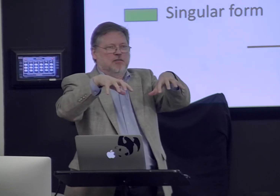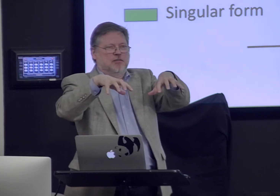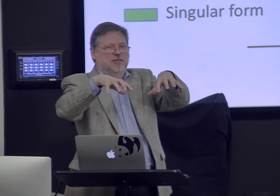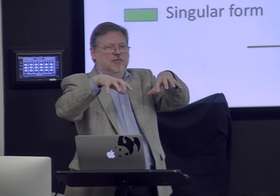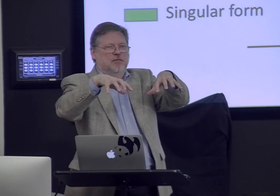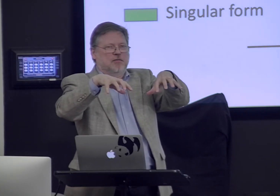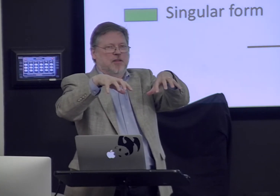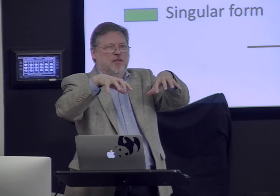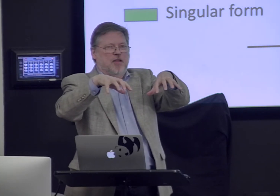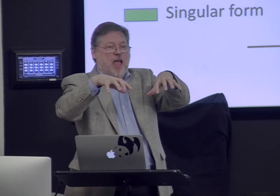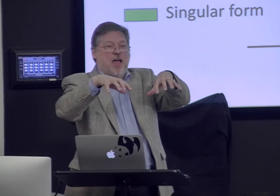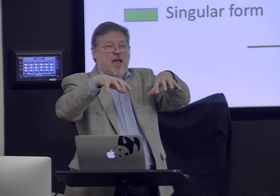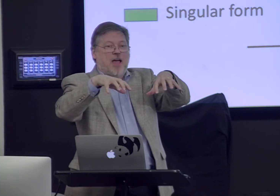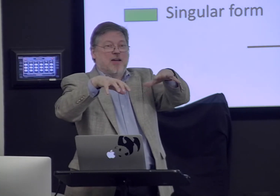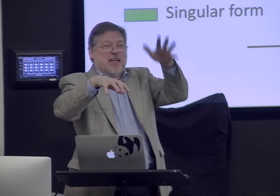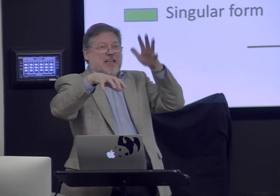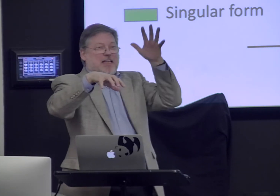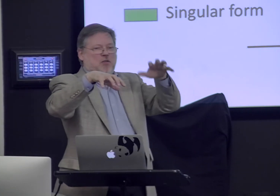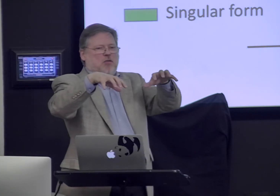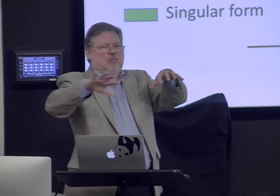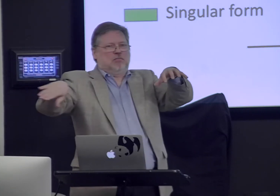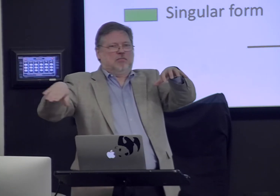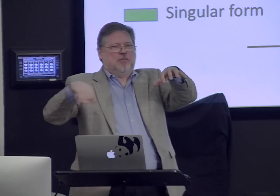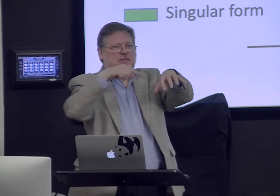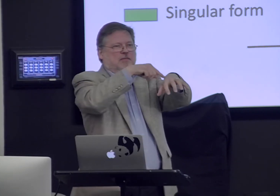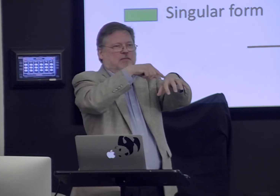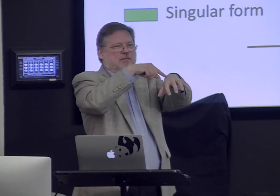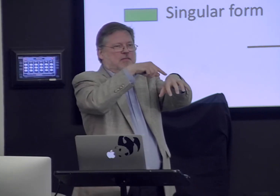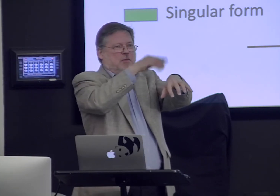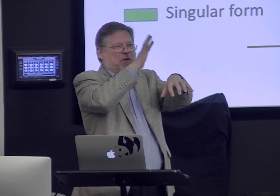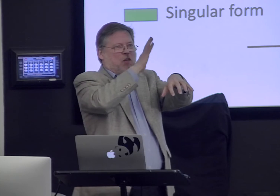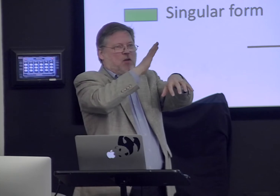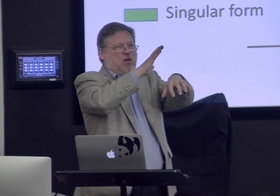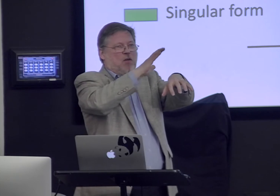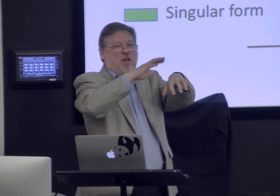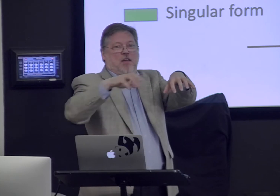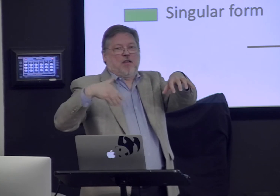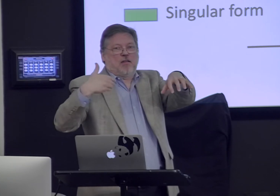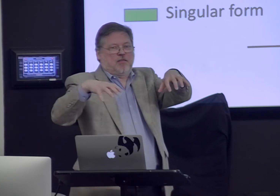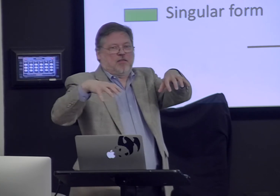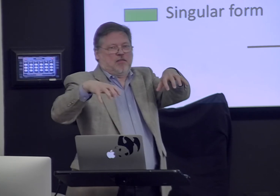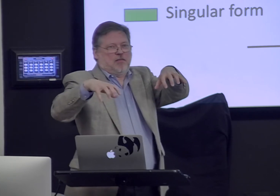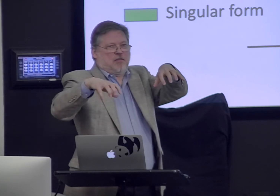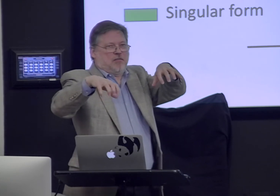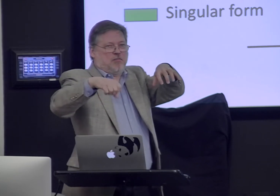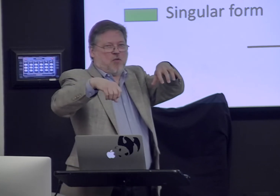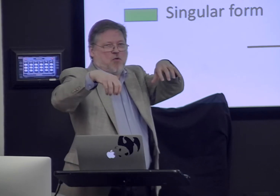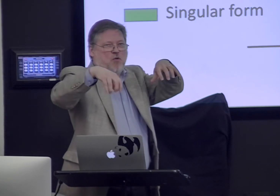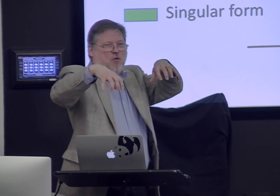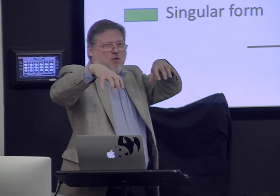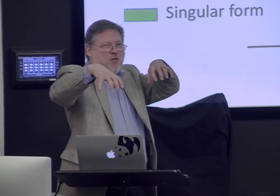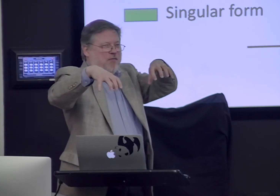the authors were of different ages, and they had learned different versions then of